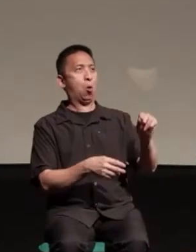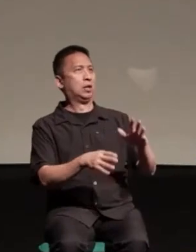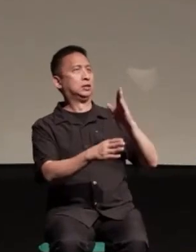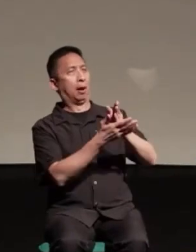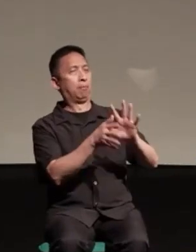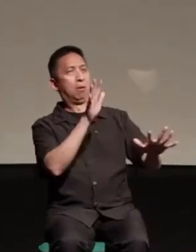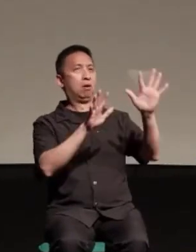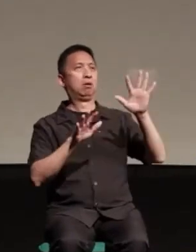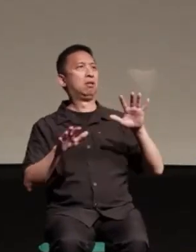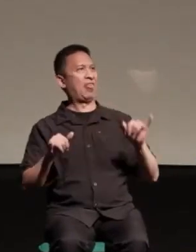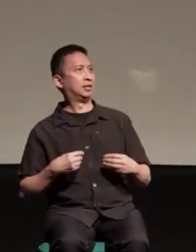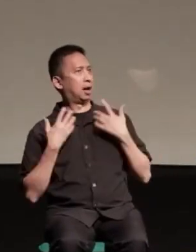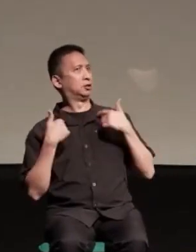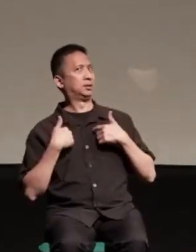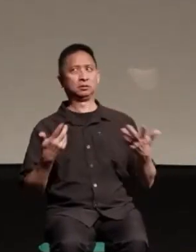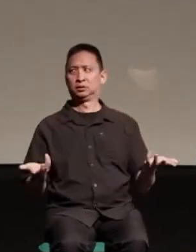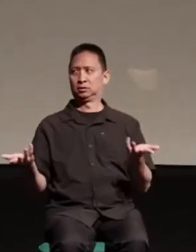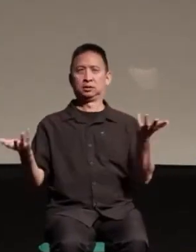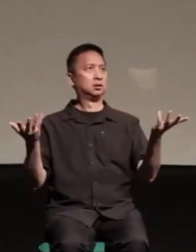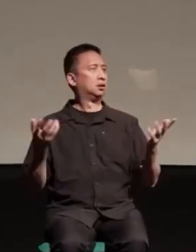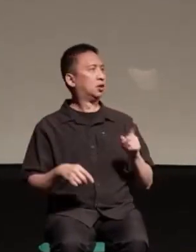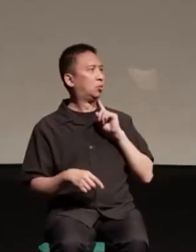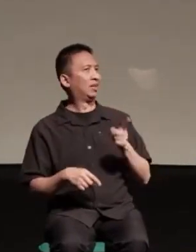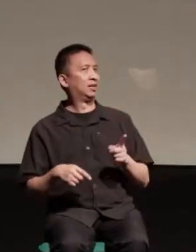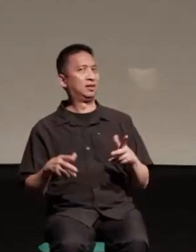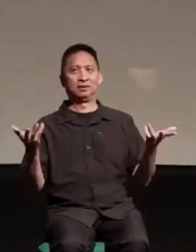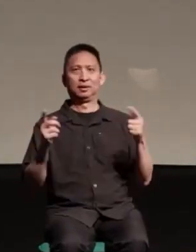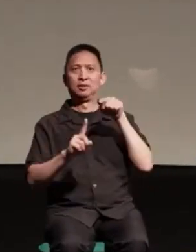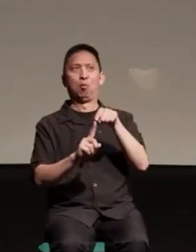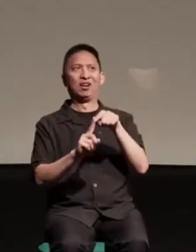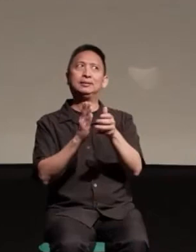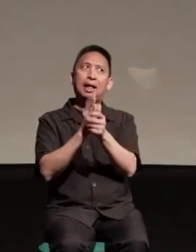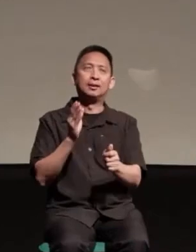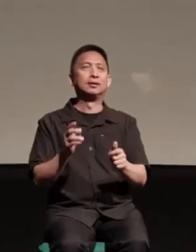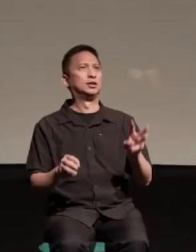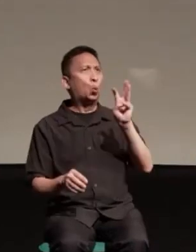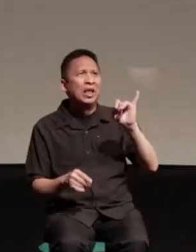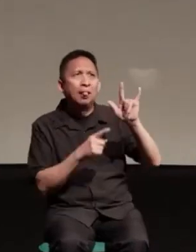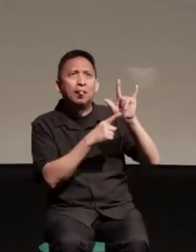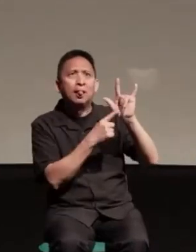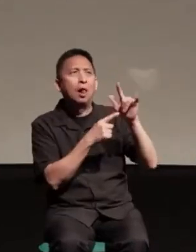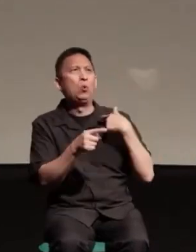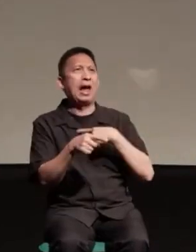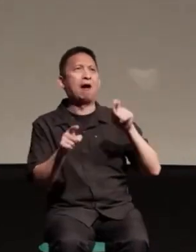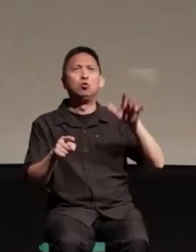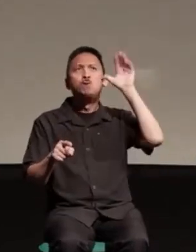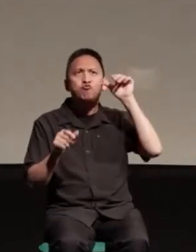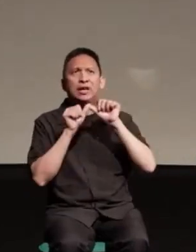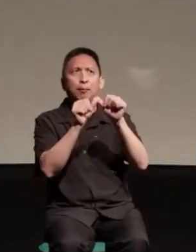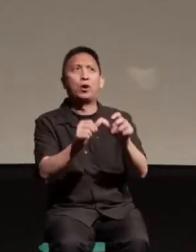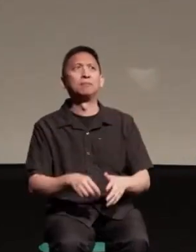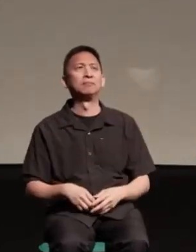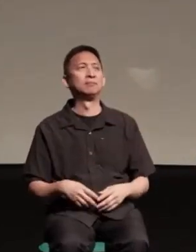answer. And there's more than enough talent, and it's a matter of will. So I think that gives me hope.